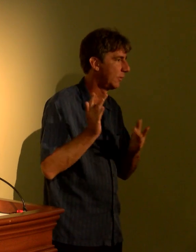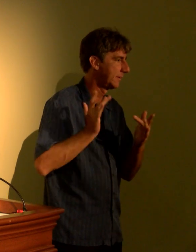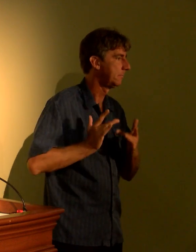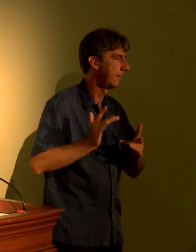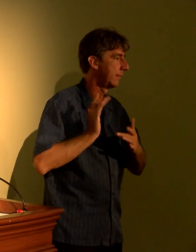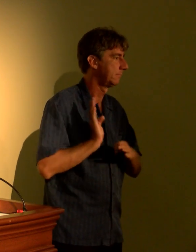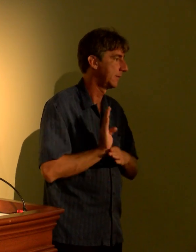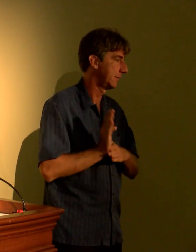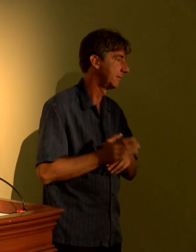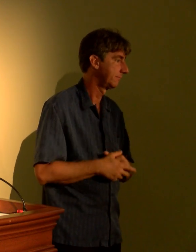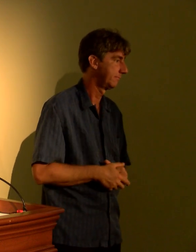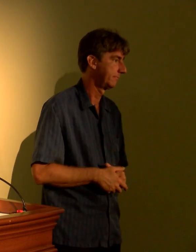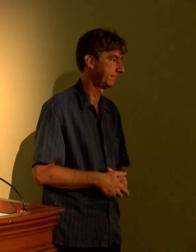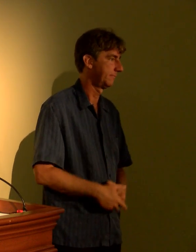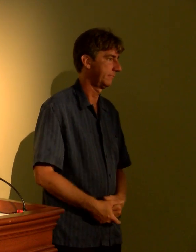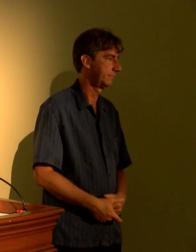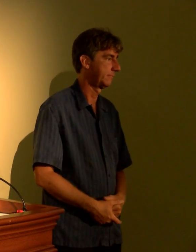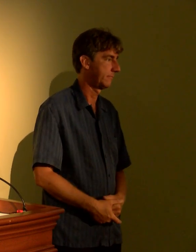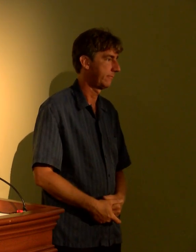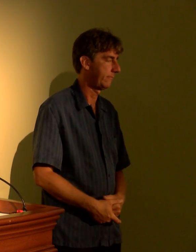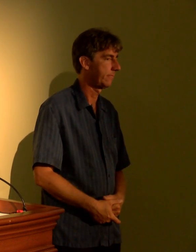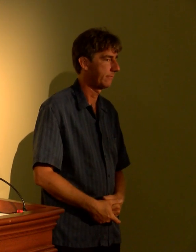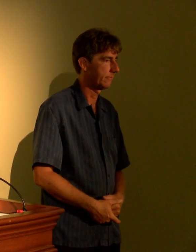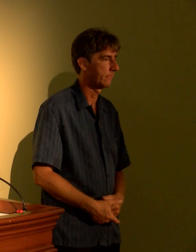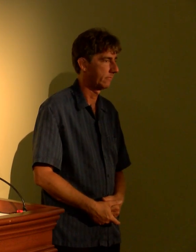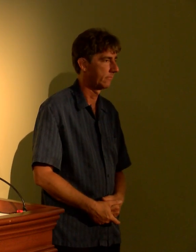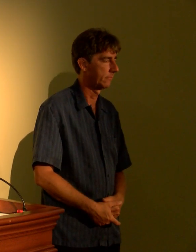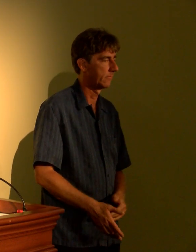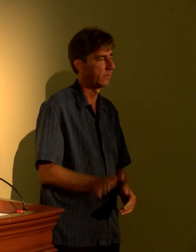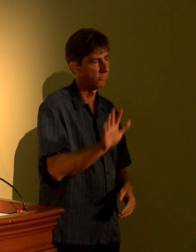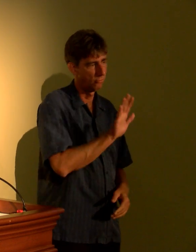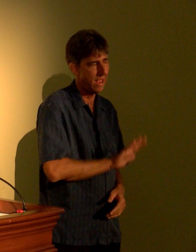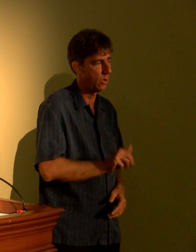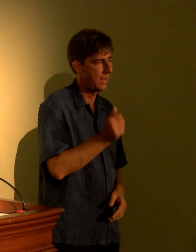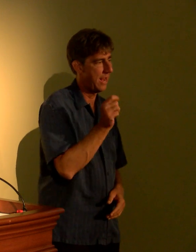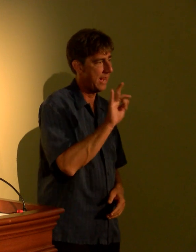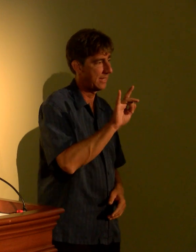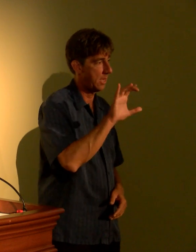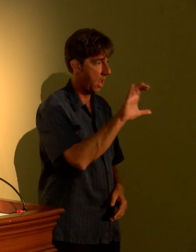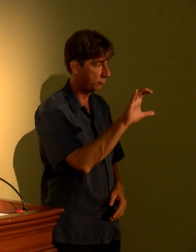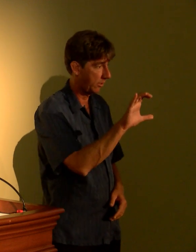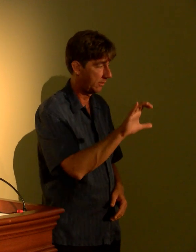portrait patrons. In about 1800, he paints